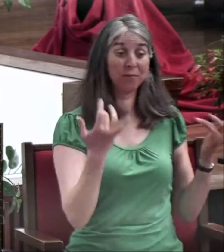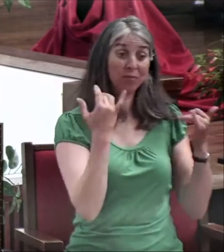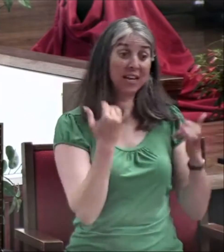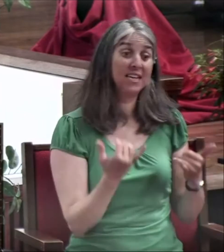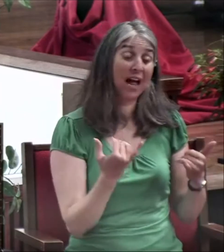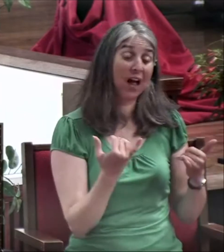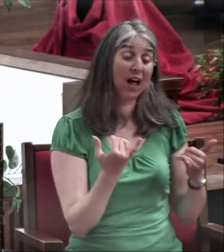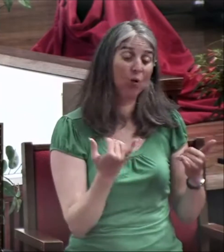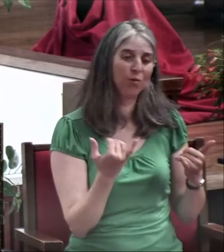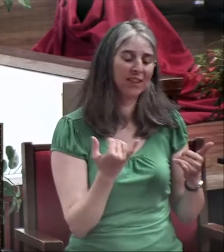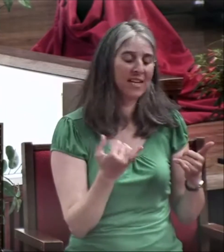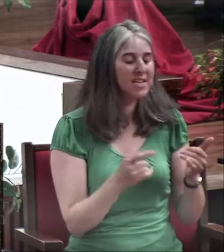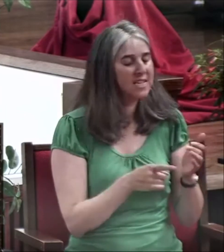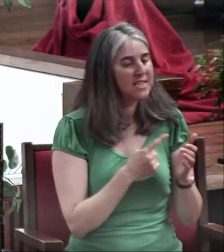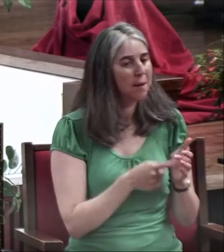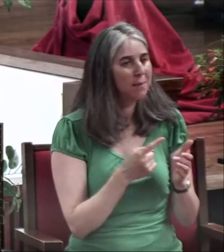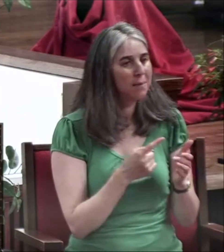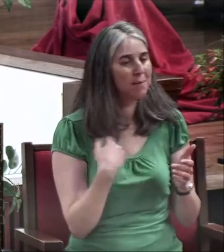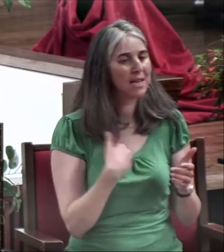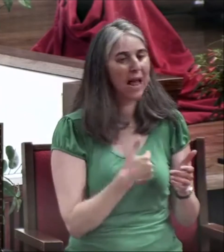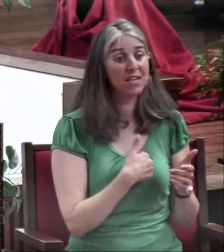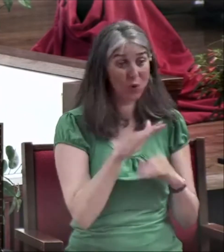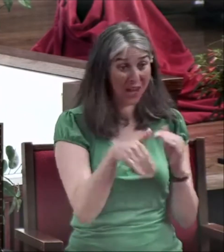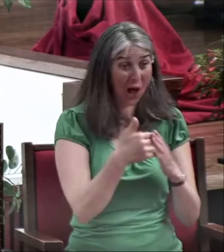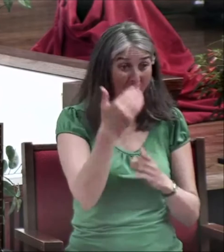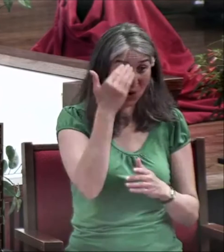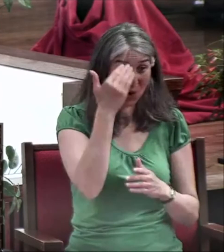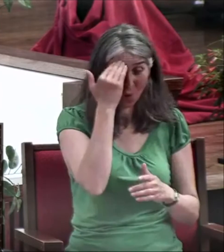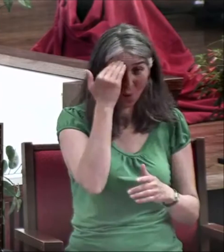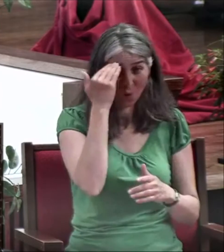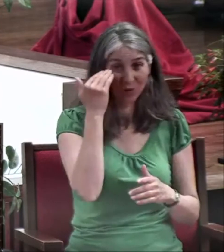Now, there comes a time, as we all know, that